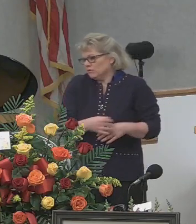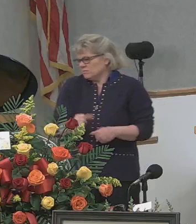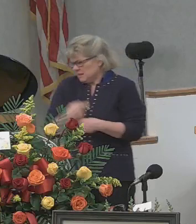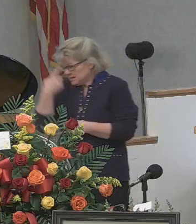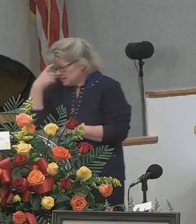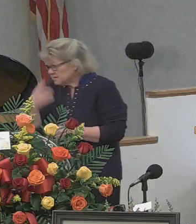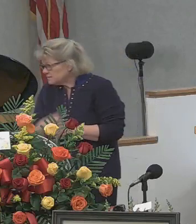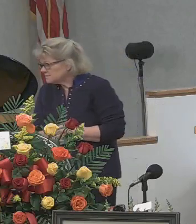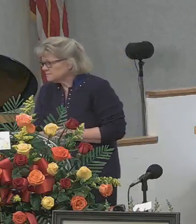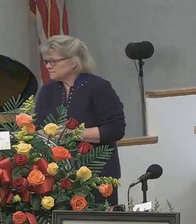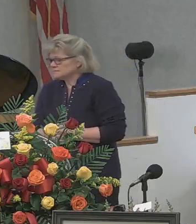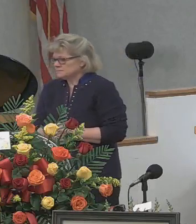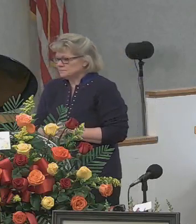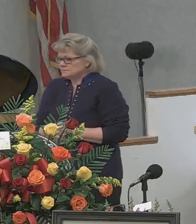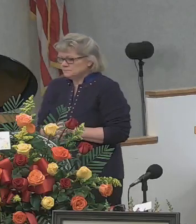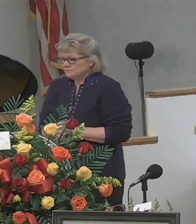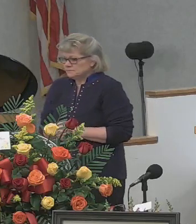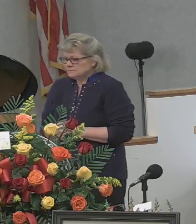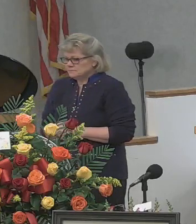sense.